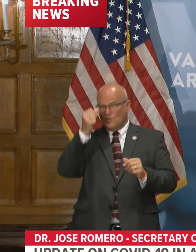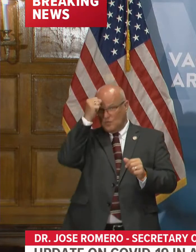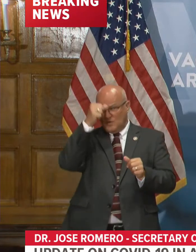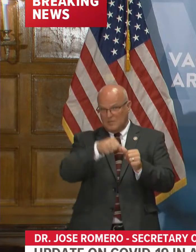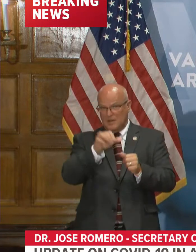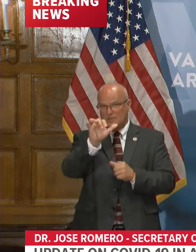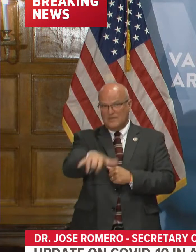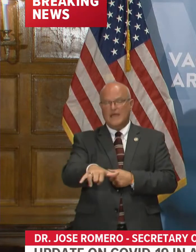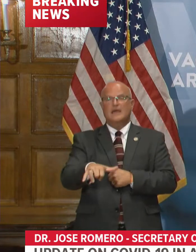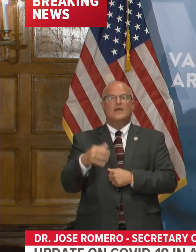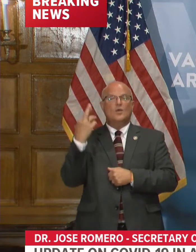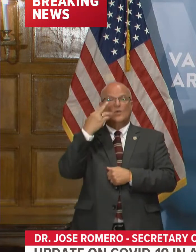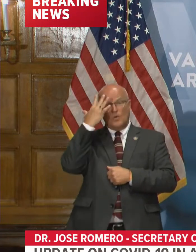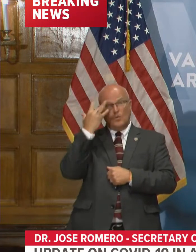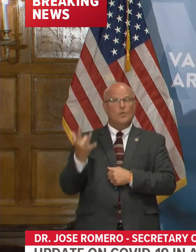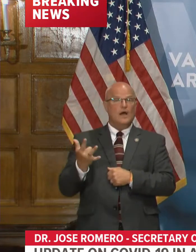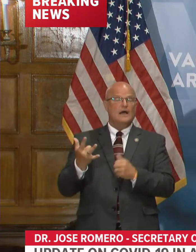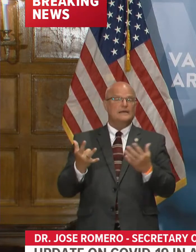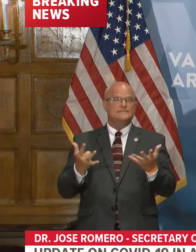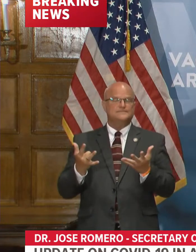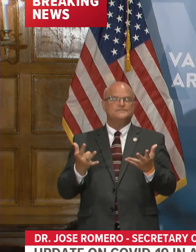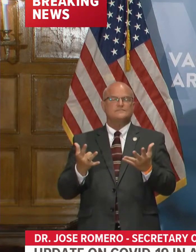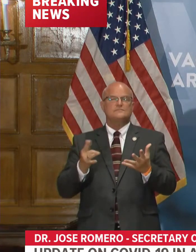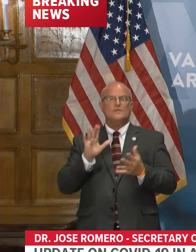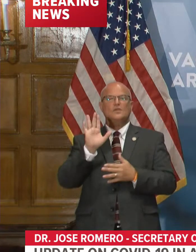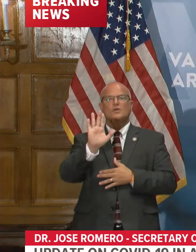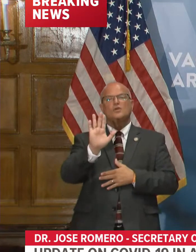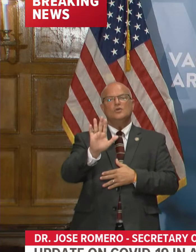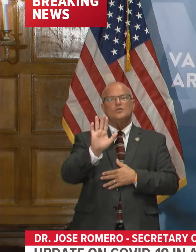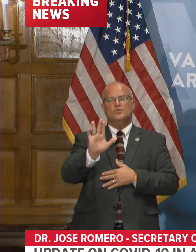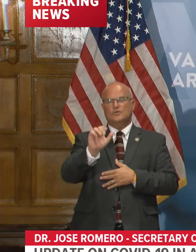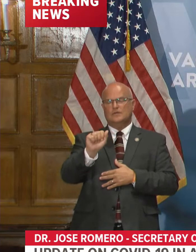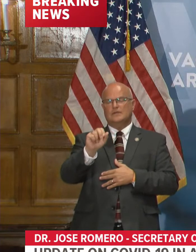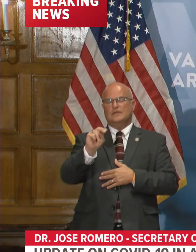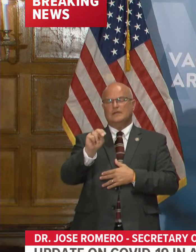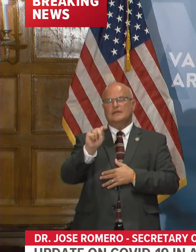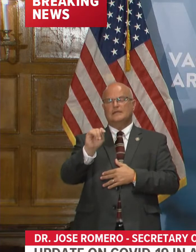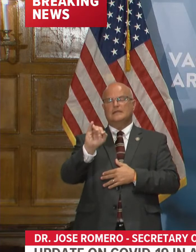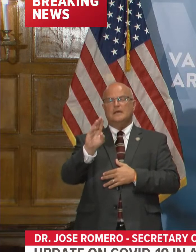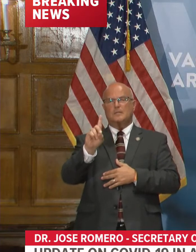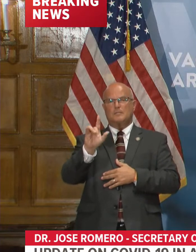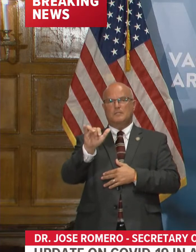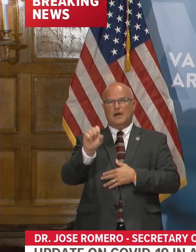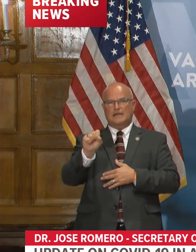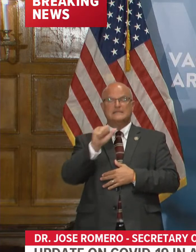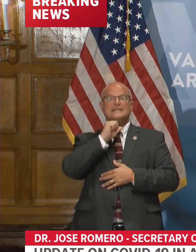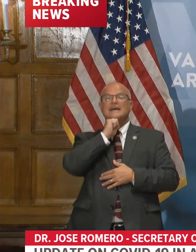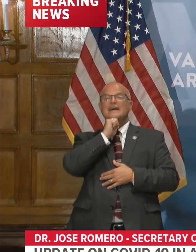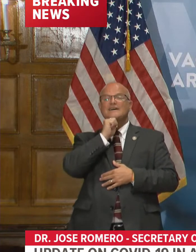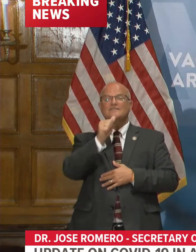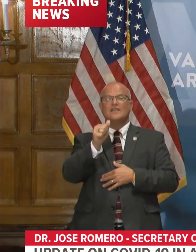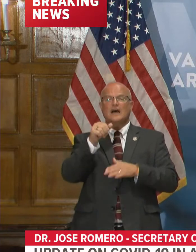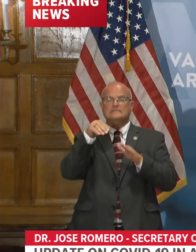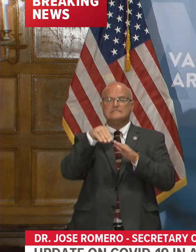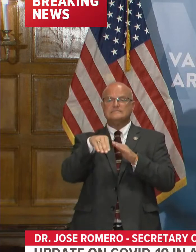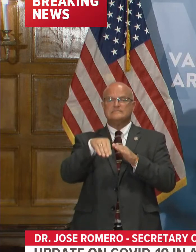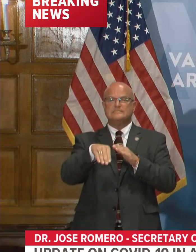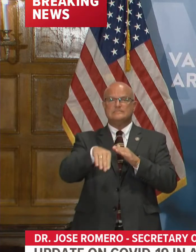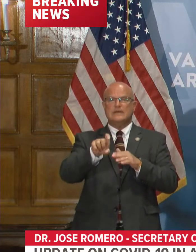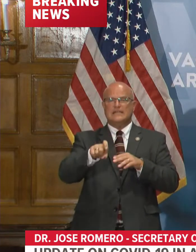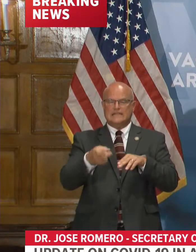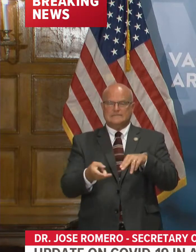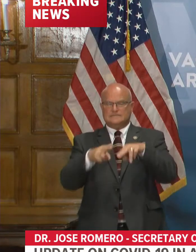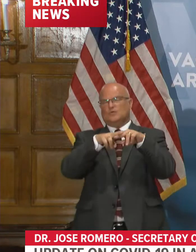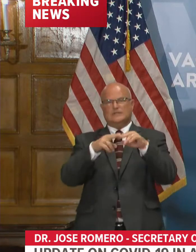in mind. And the reason why that is because your antibody levels have not fallen far enough that they need to